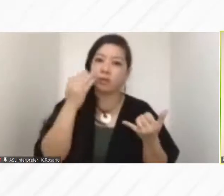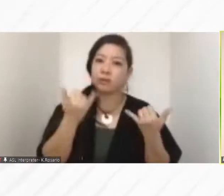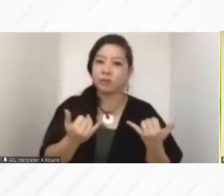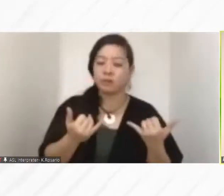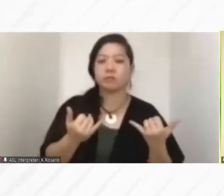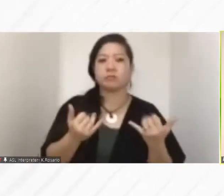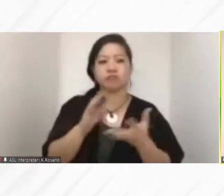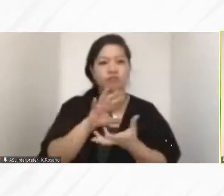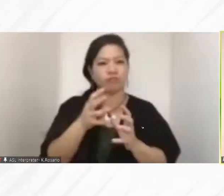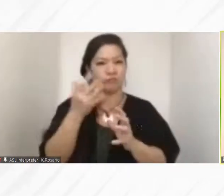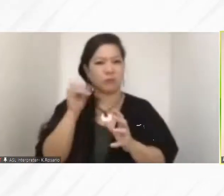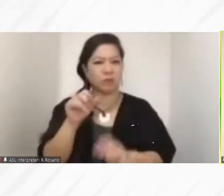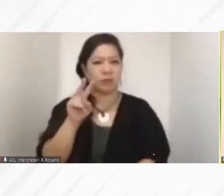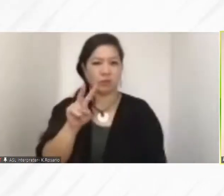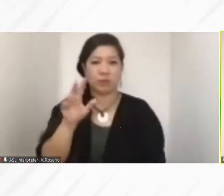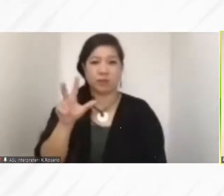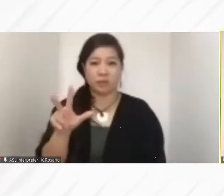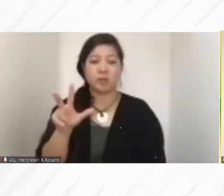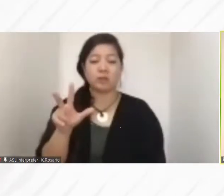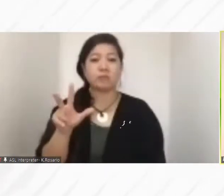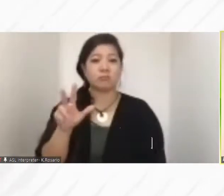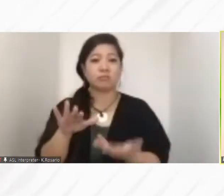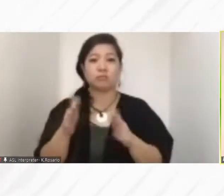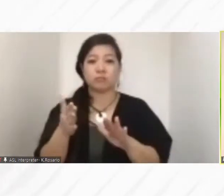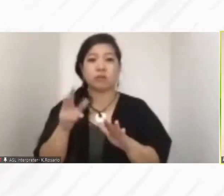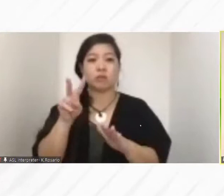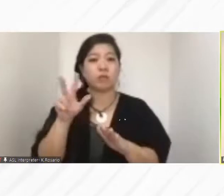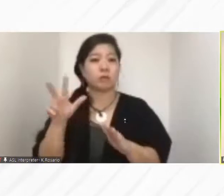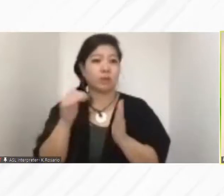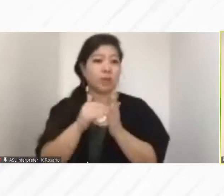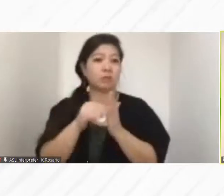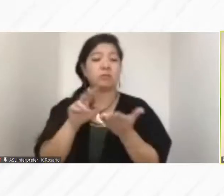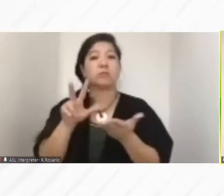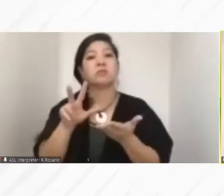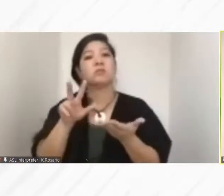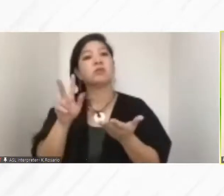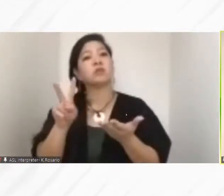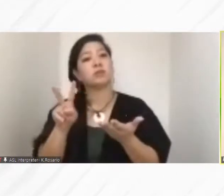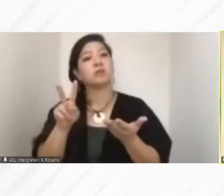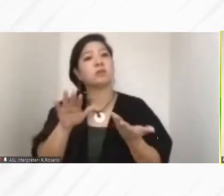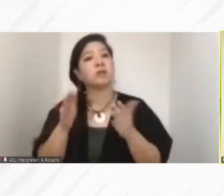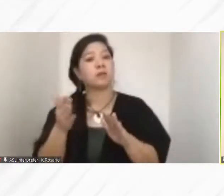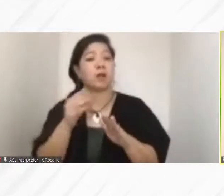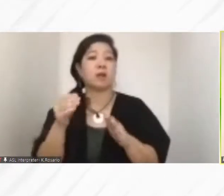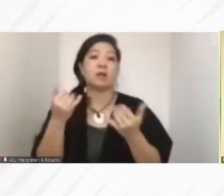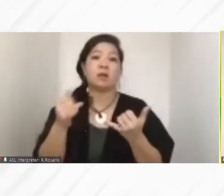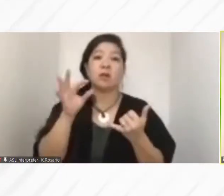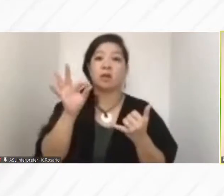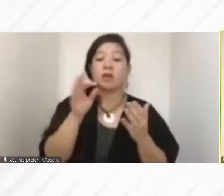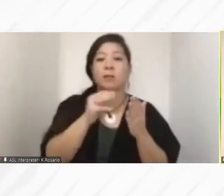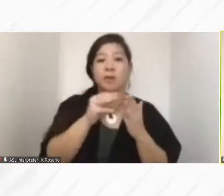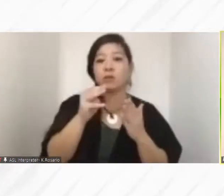been more than 2,300 fatalities due to COVID-19 across the US, and we're approaching 9.3 million Americans